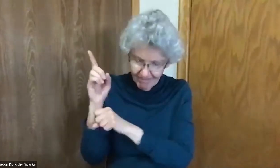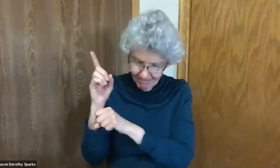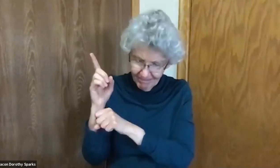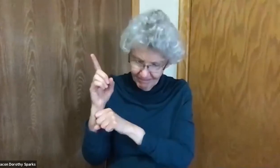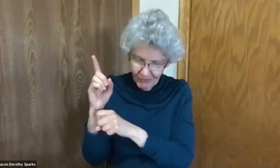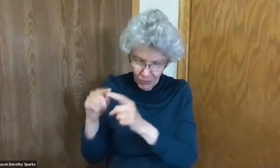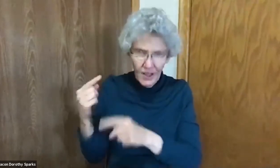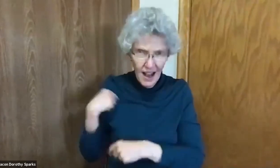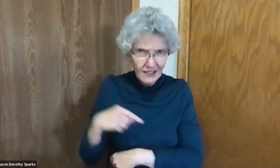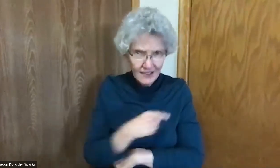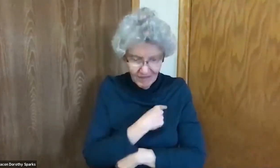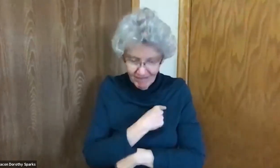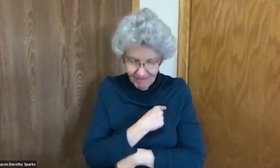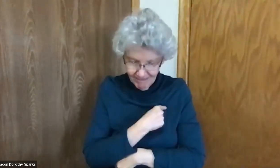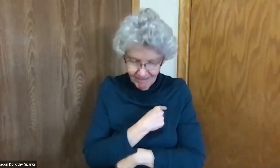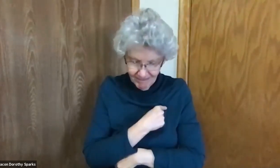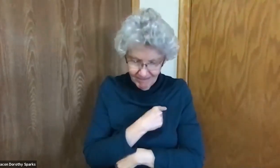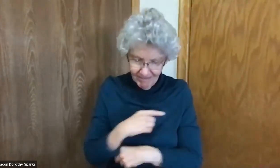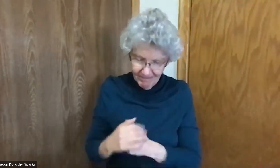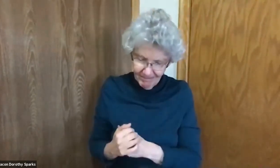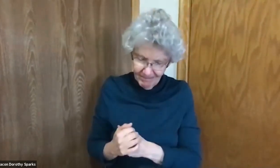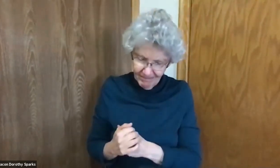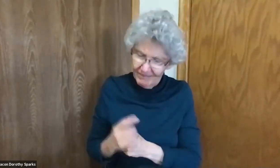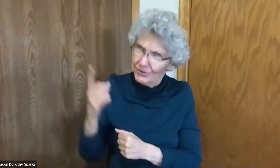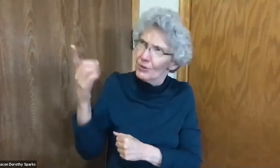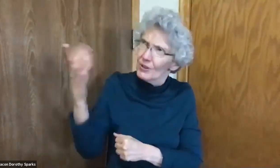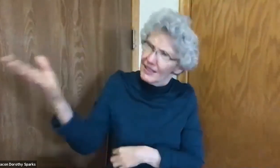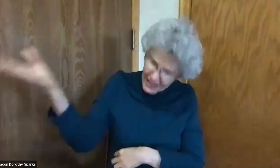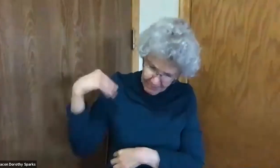You have come to our help.